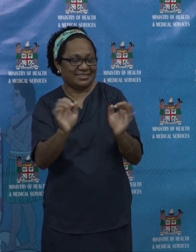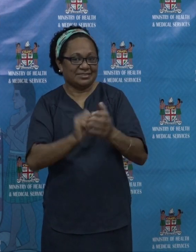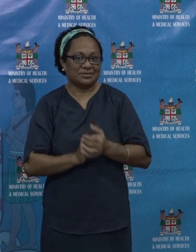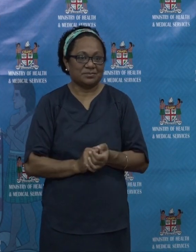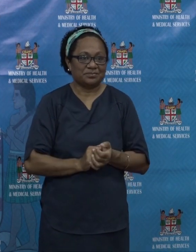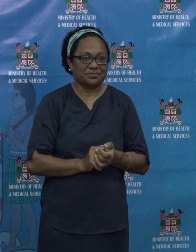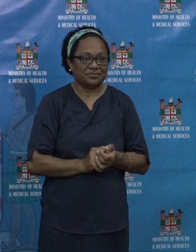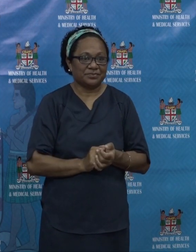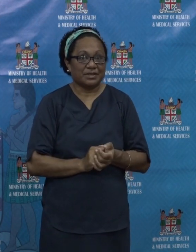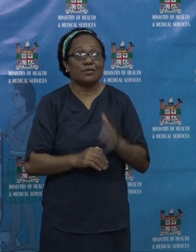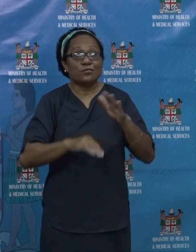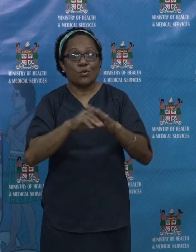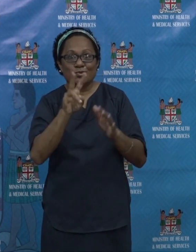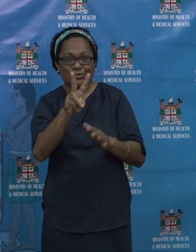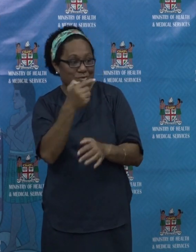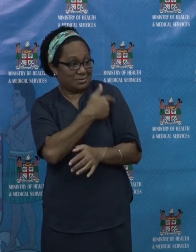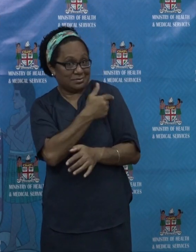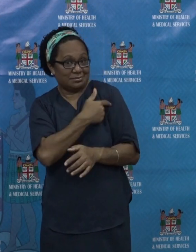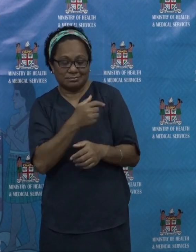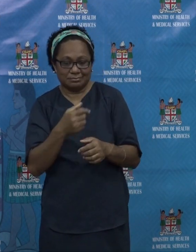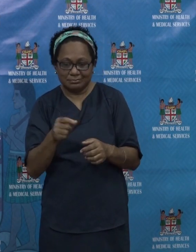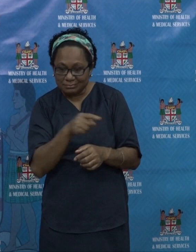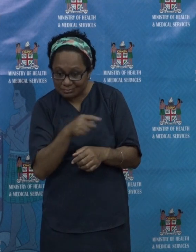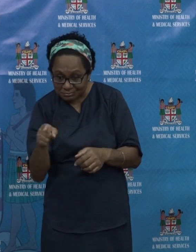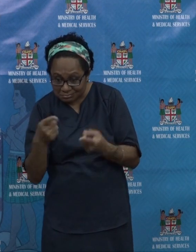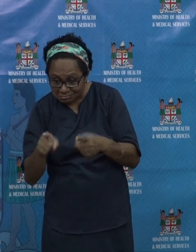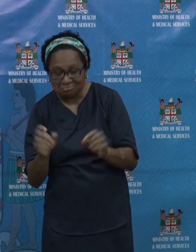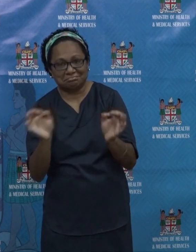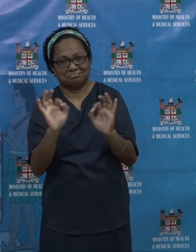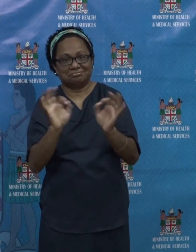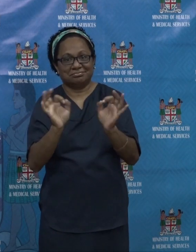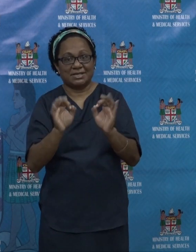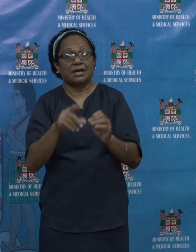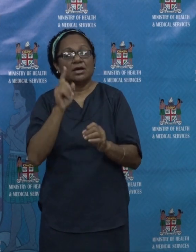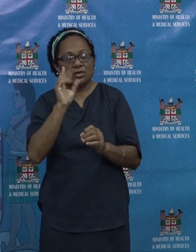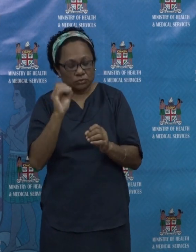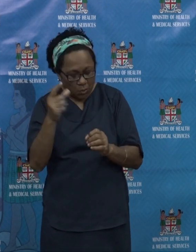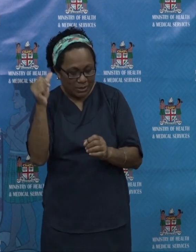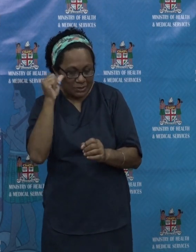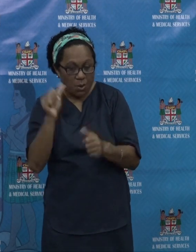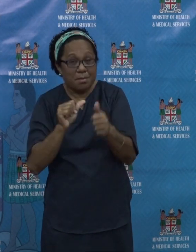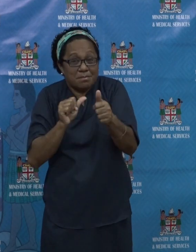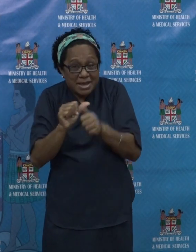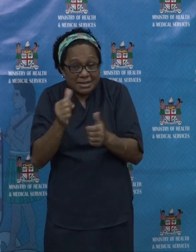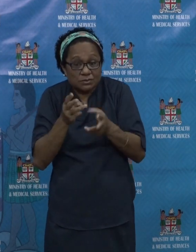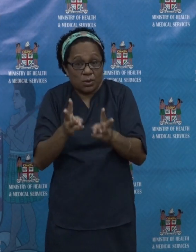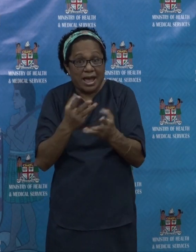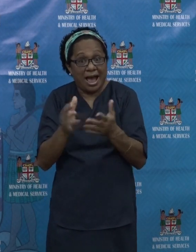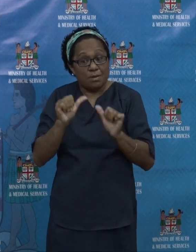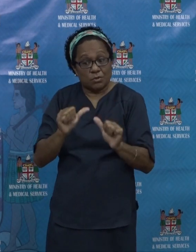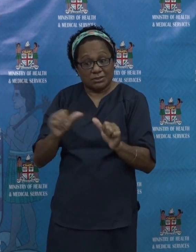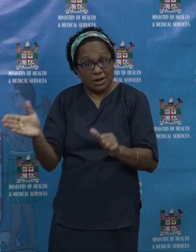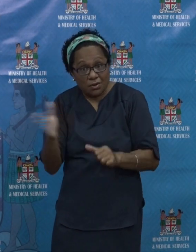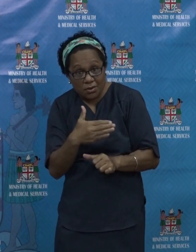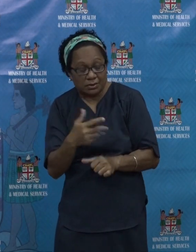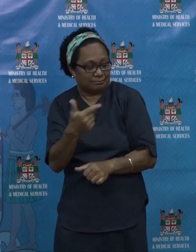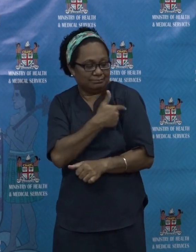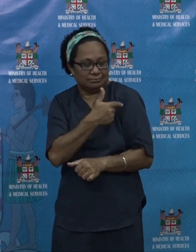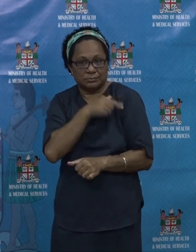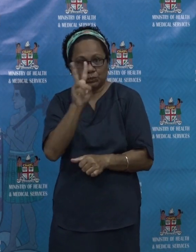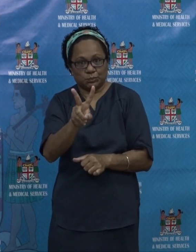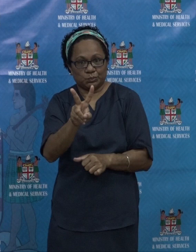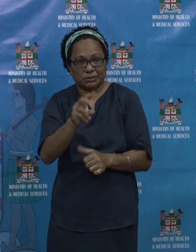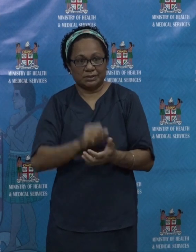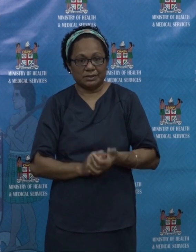know this is the very best protection we can provide for all our colleagues. The potential strength of